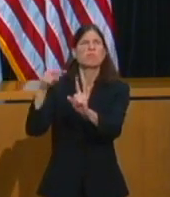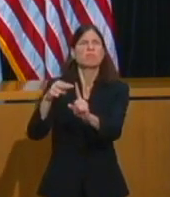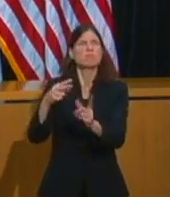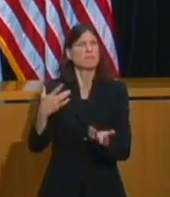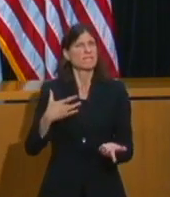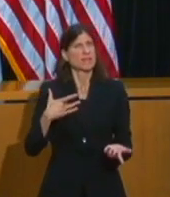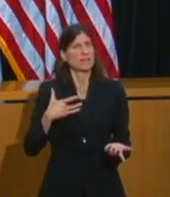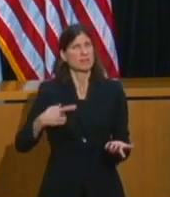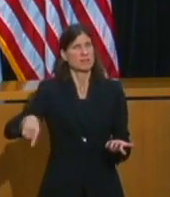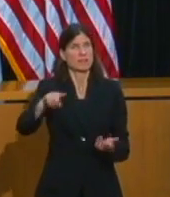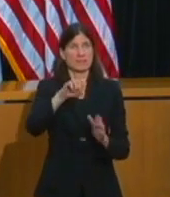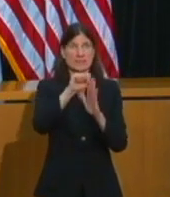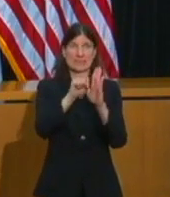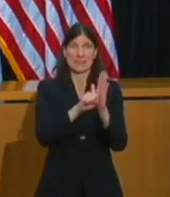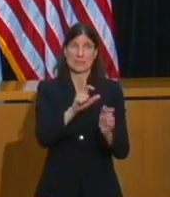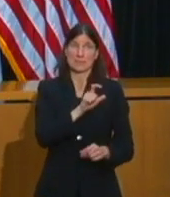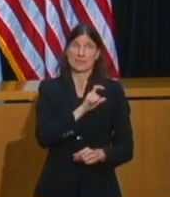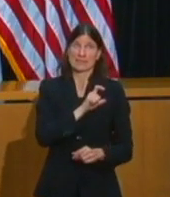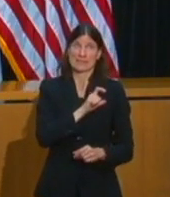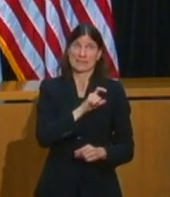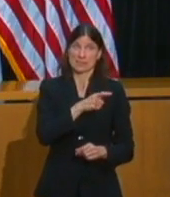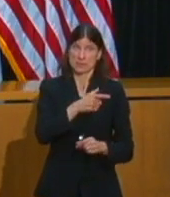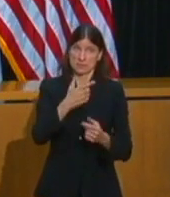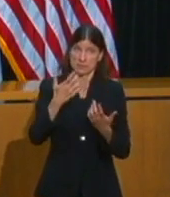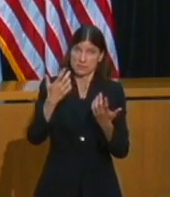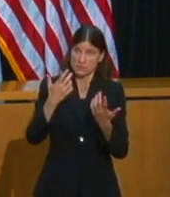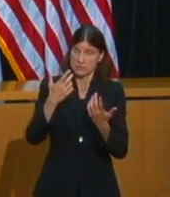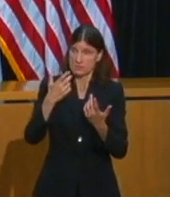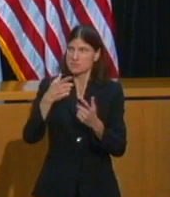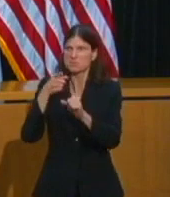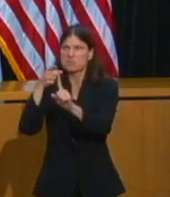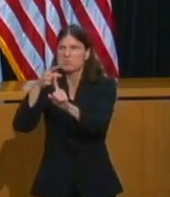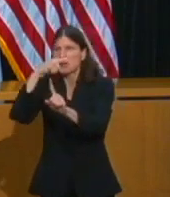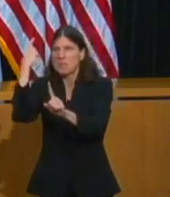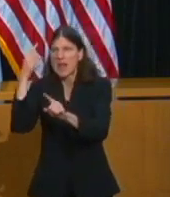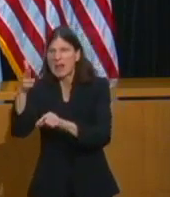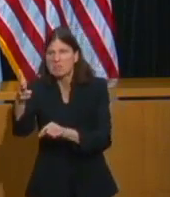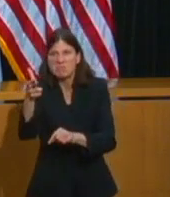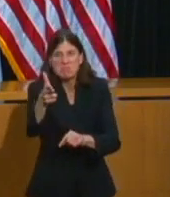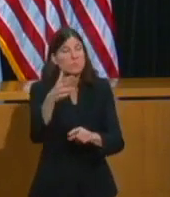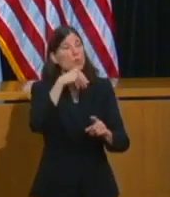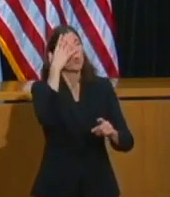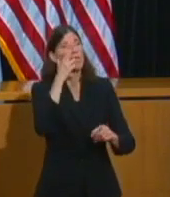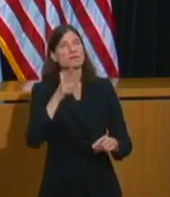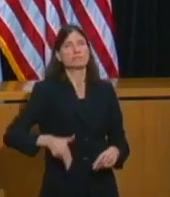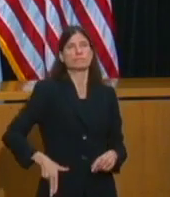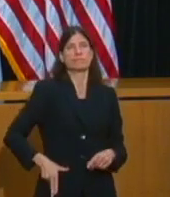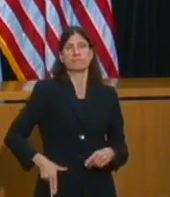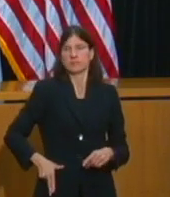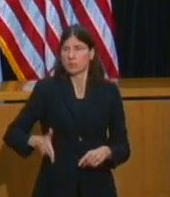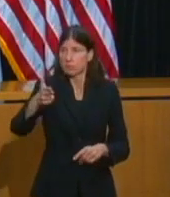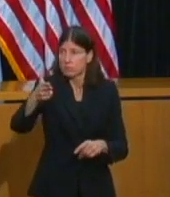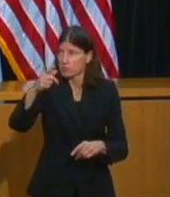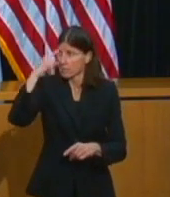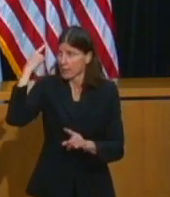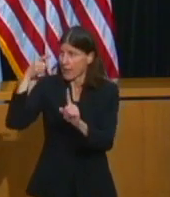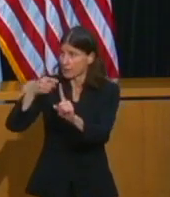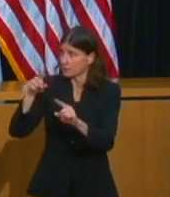and prevent these types of incidents from happening based on somebody's look? There's been a significant amount